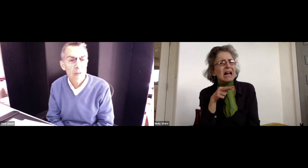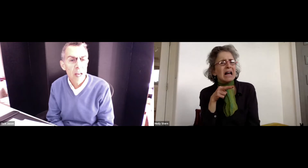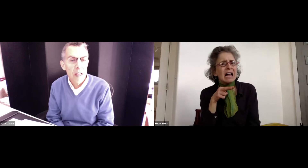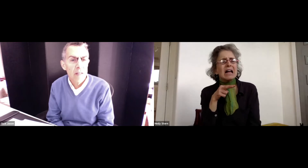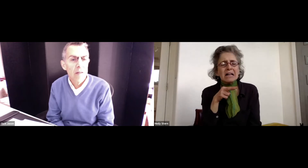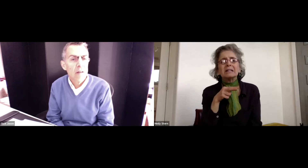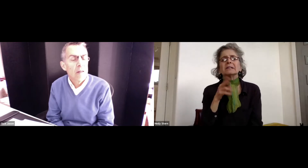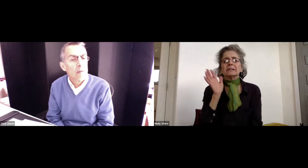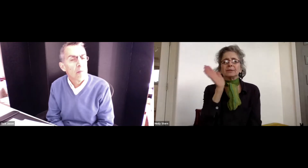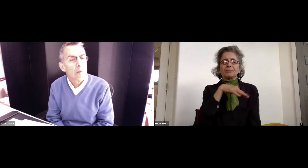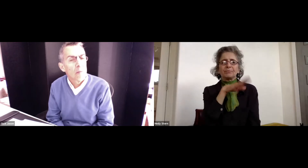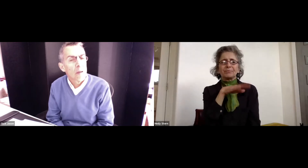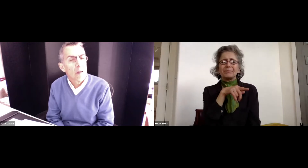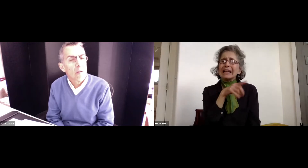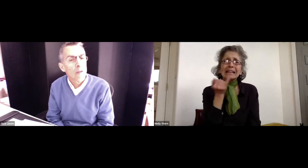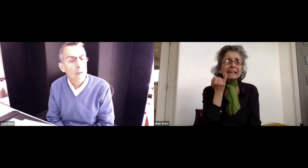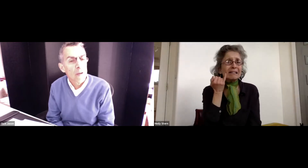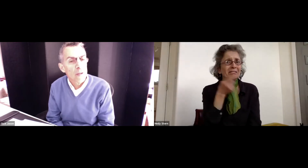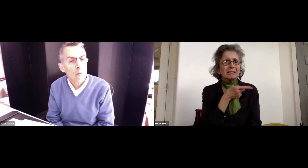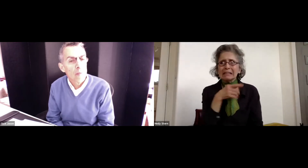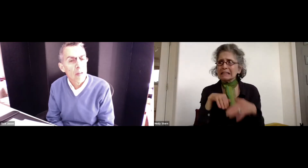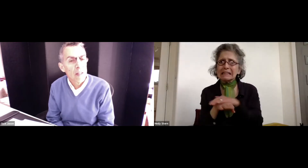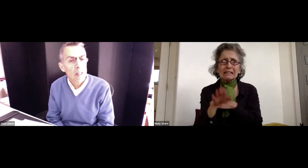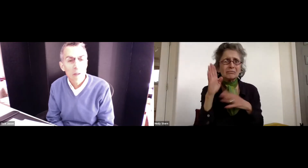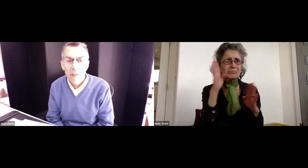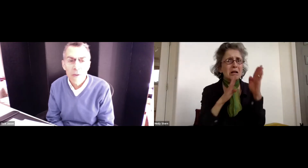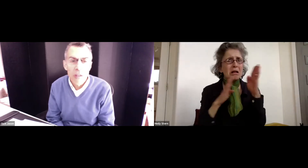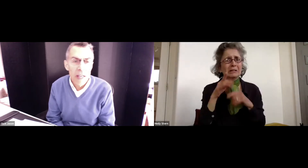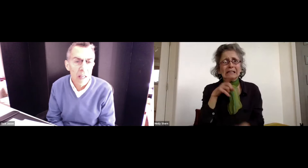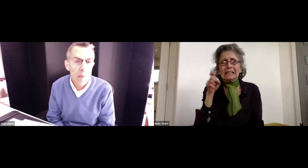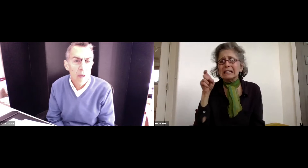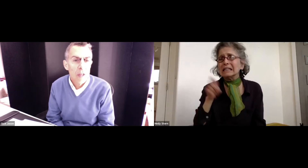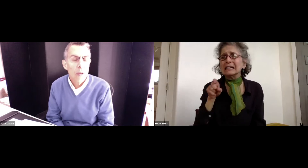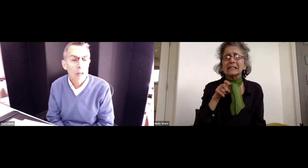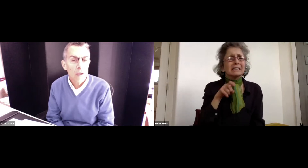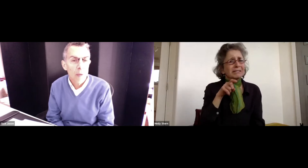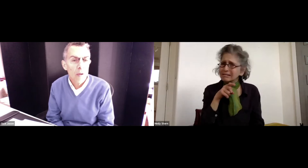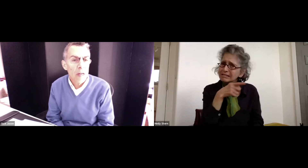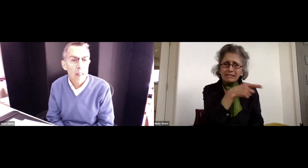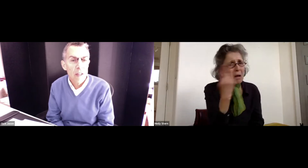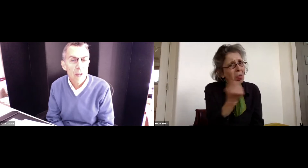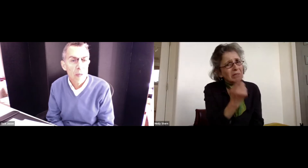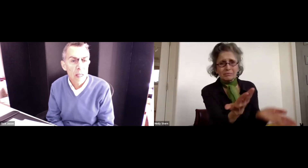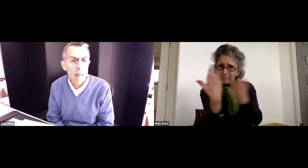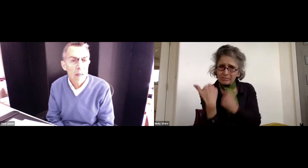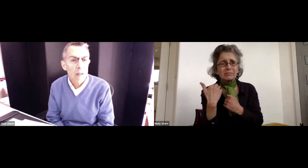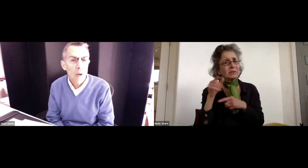and the friend of hers from London said, look, if there's any time you get in trouble or anything that you need, don't